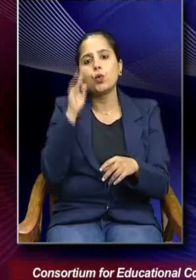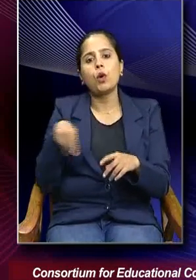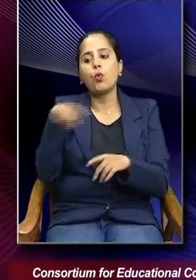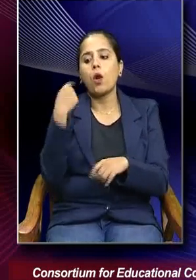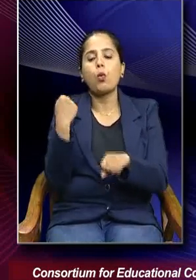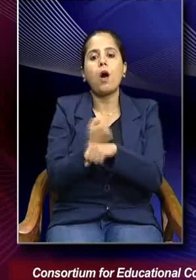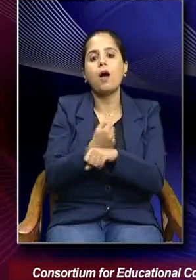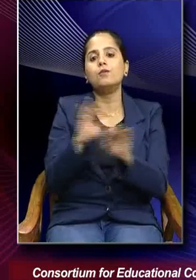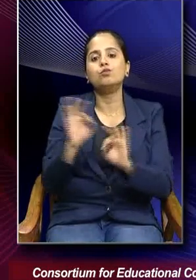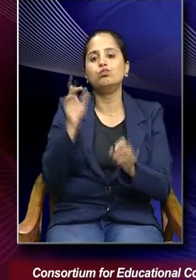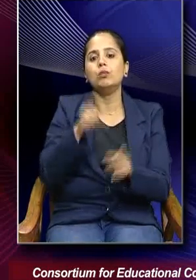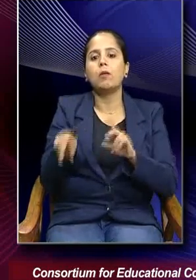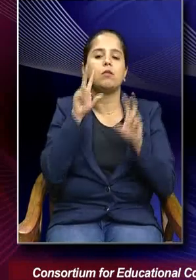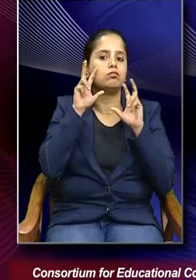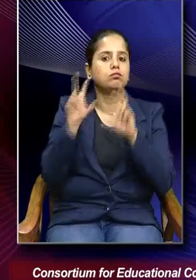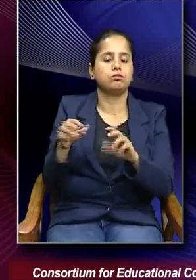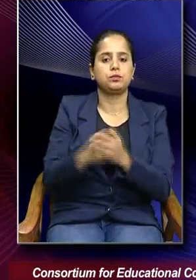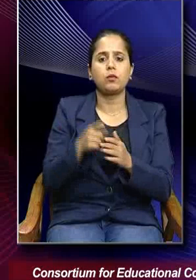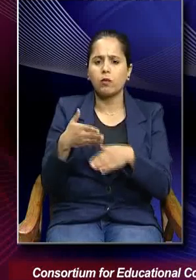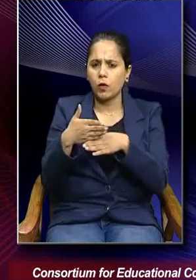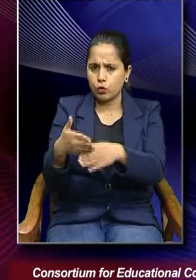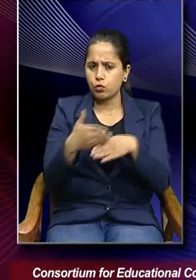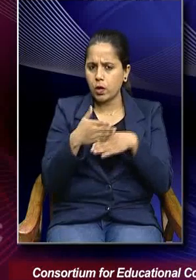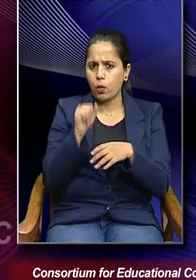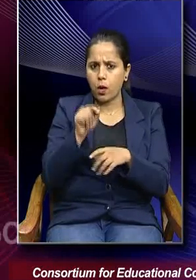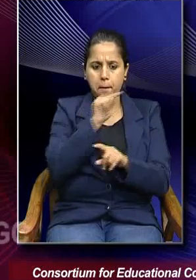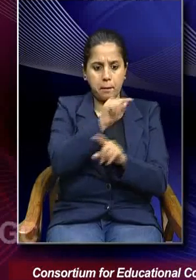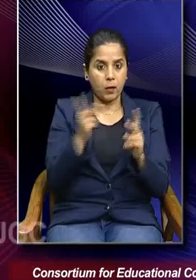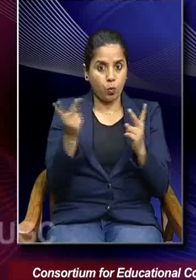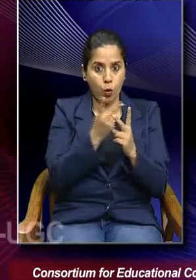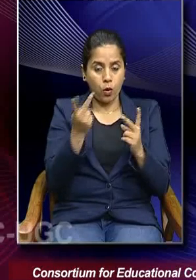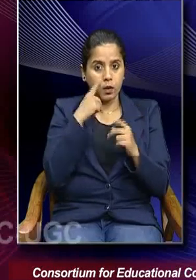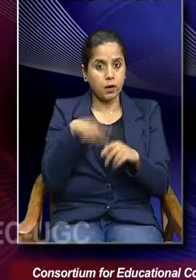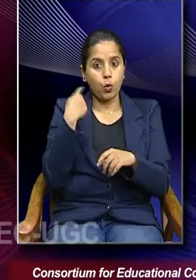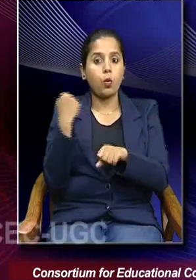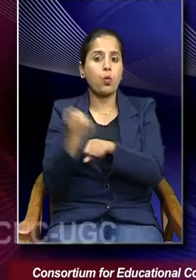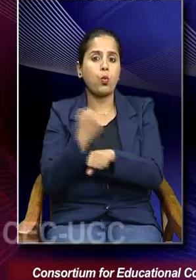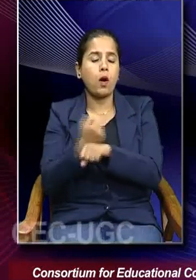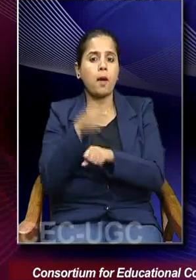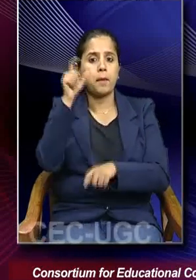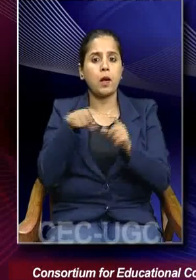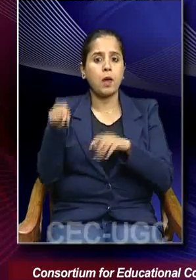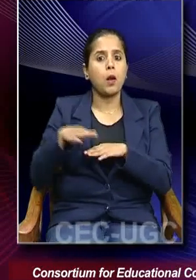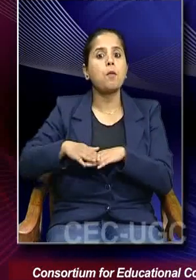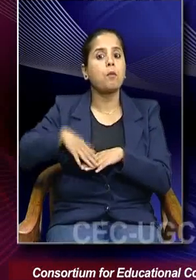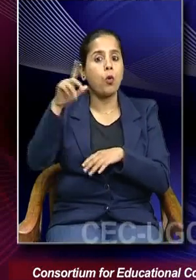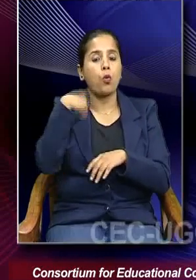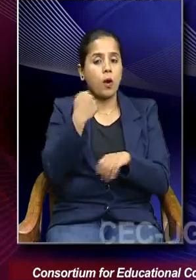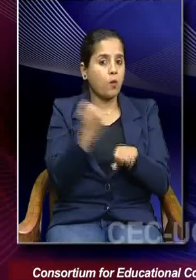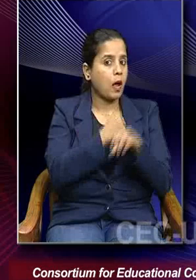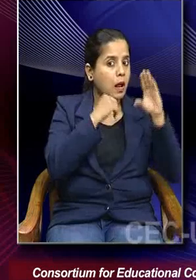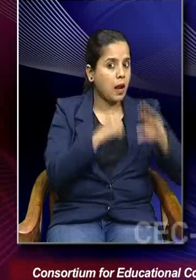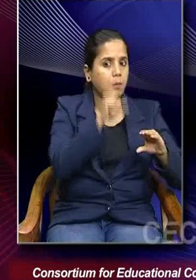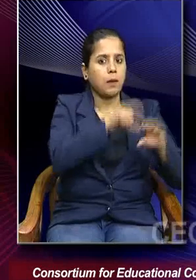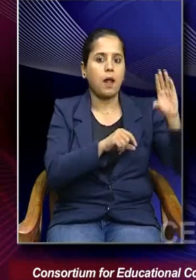non-working population. The share of the working age population is larger than the share of non-working